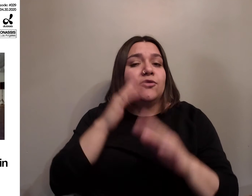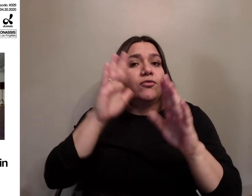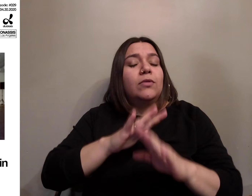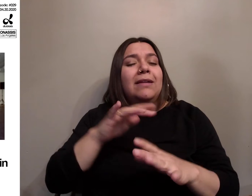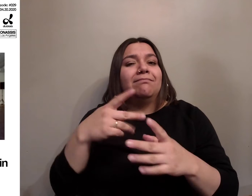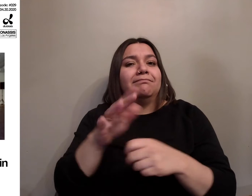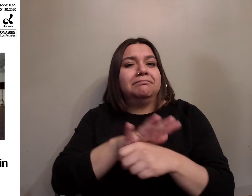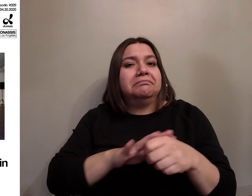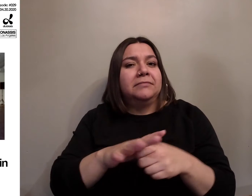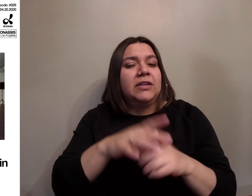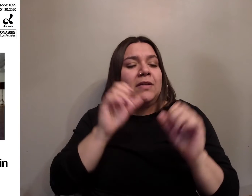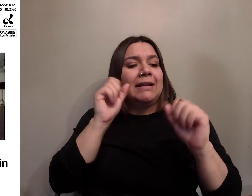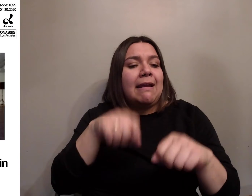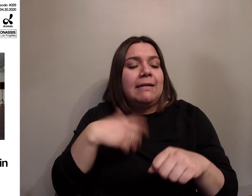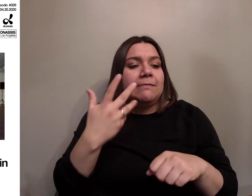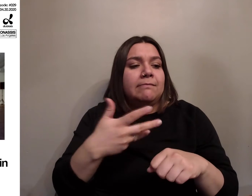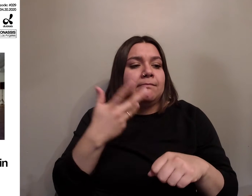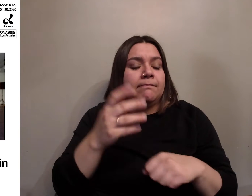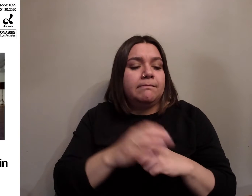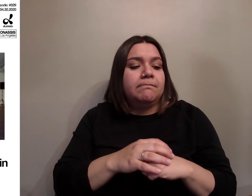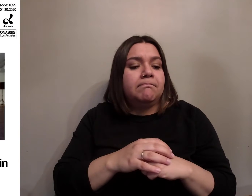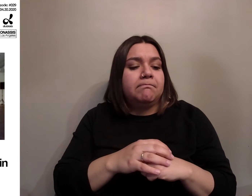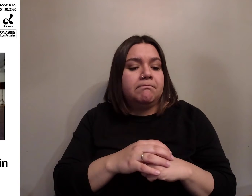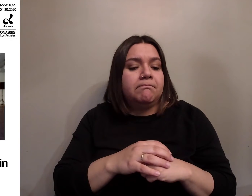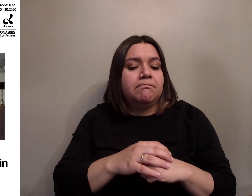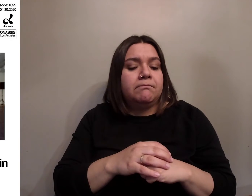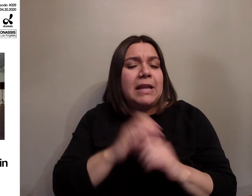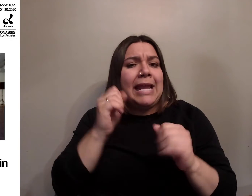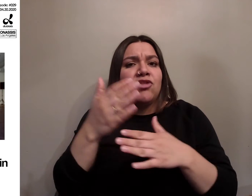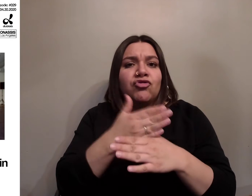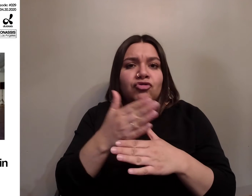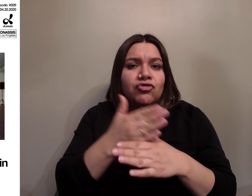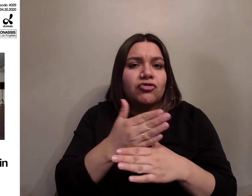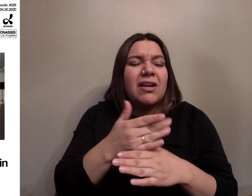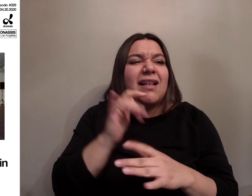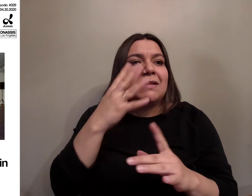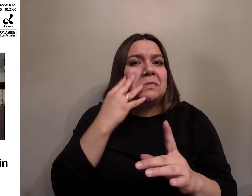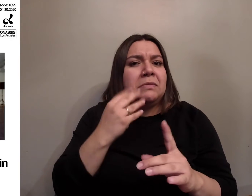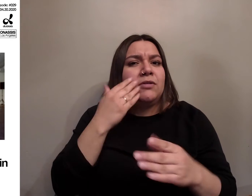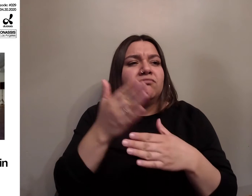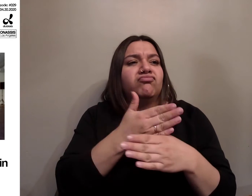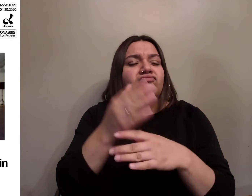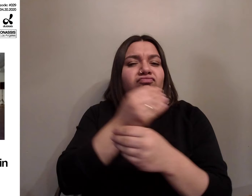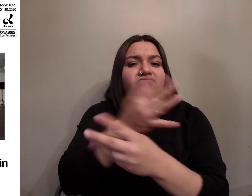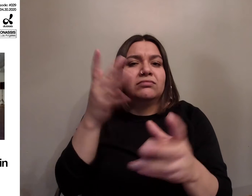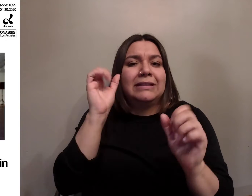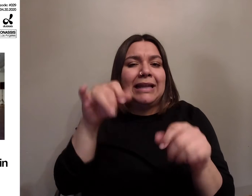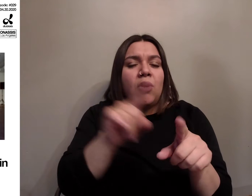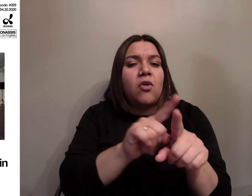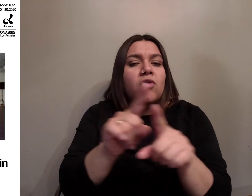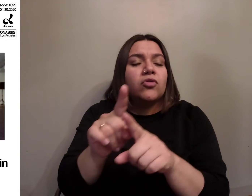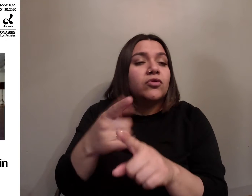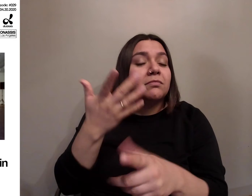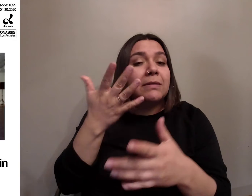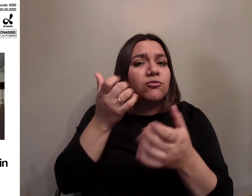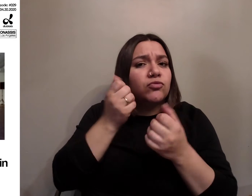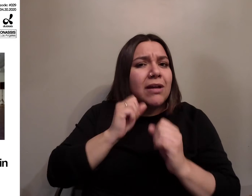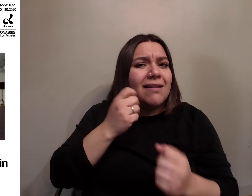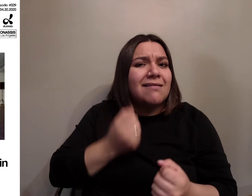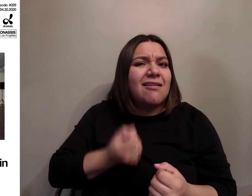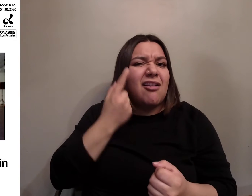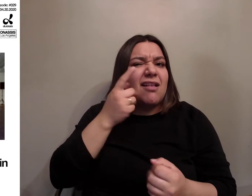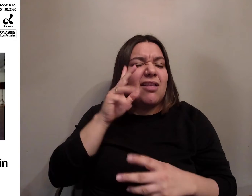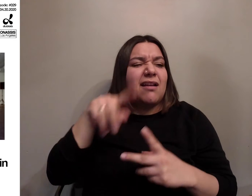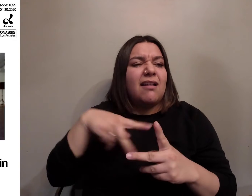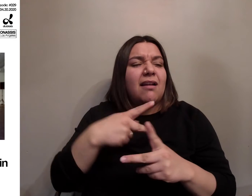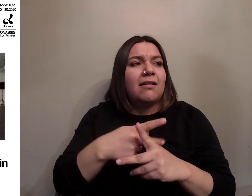unusual grieving looks like. Where did this interest come from for you? In